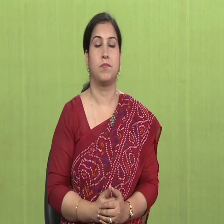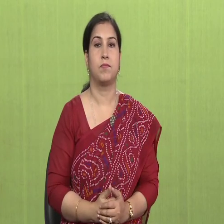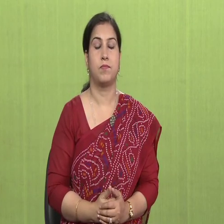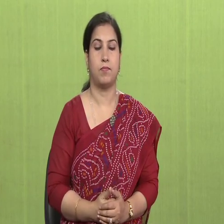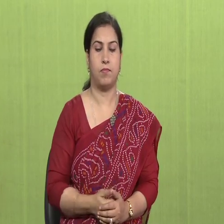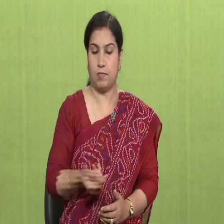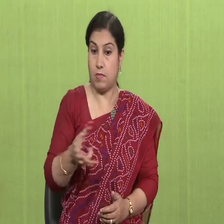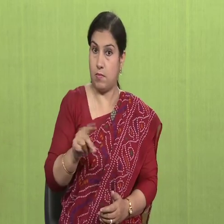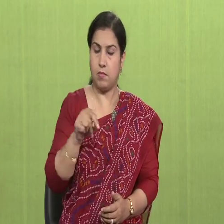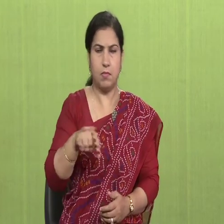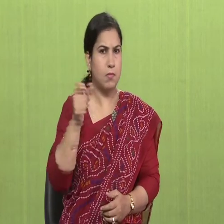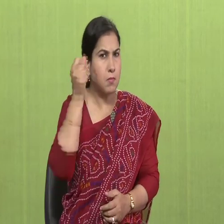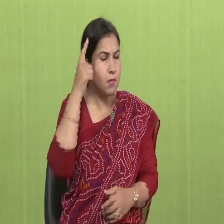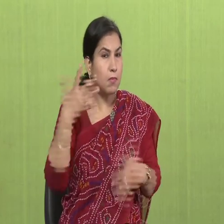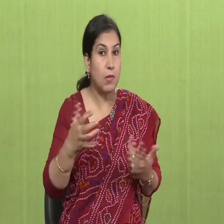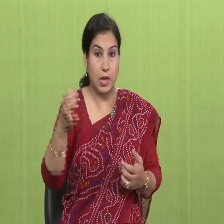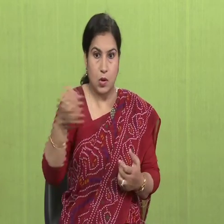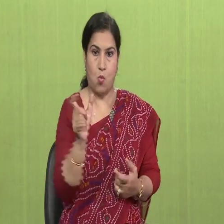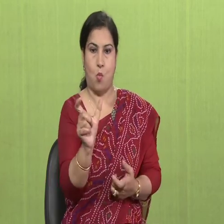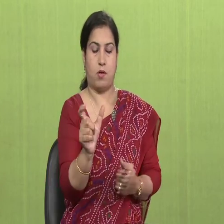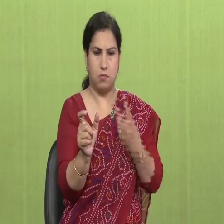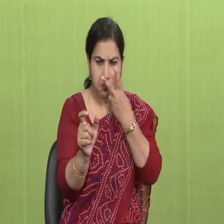understand about the new term,